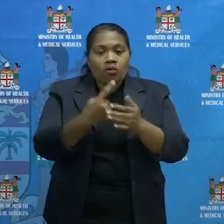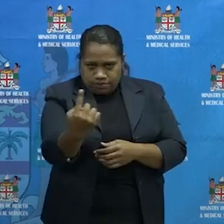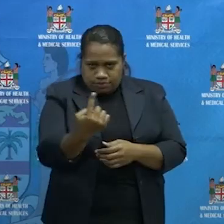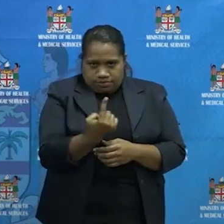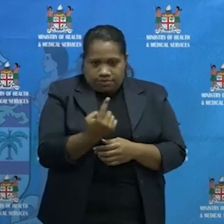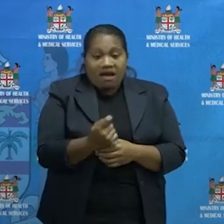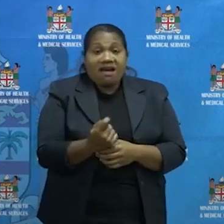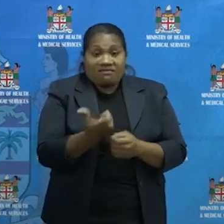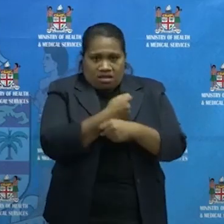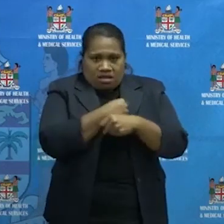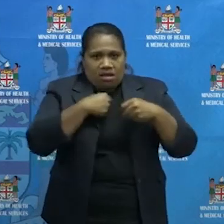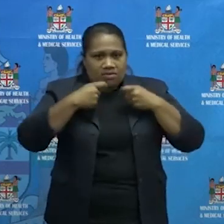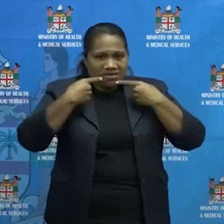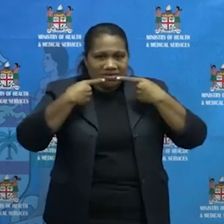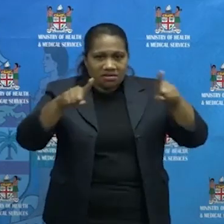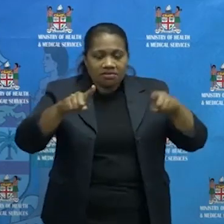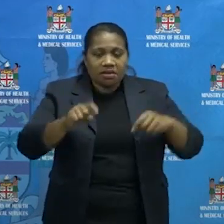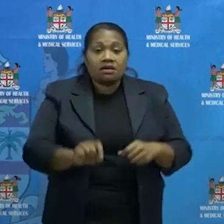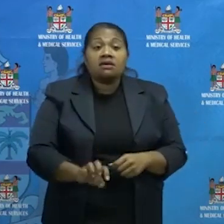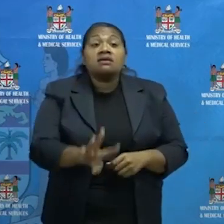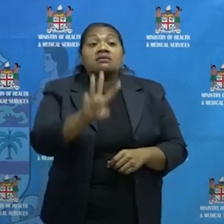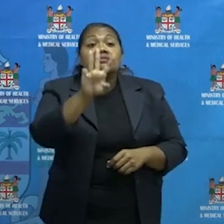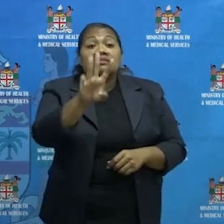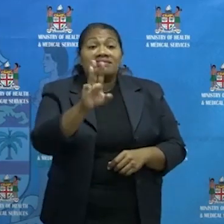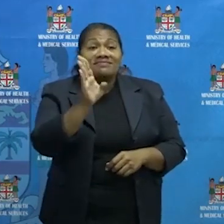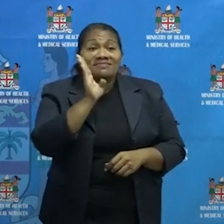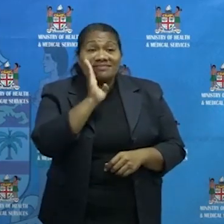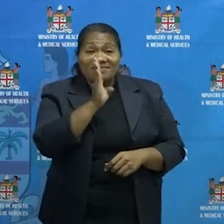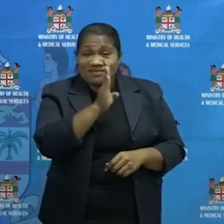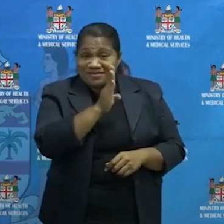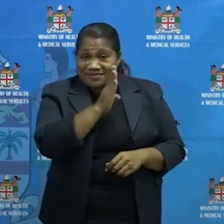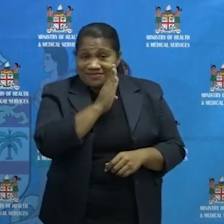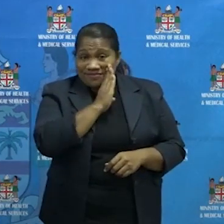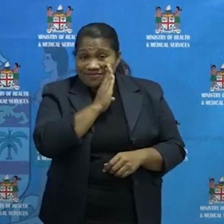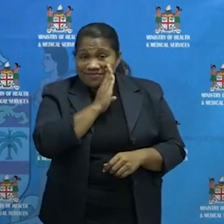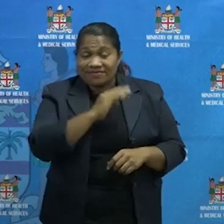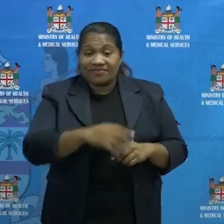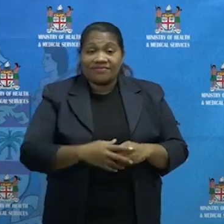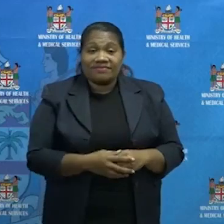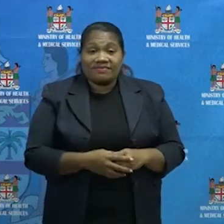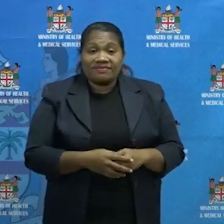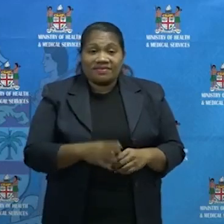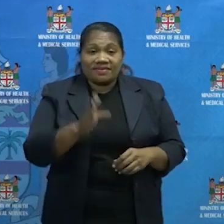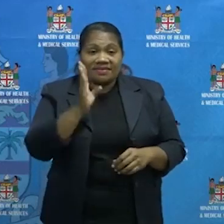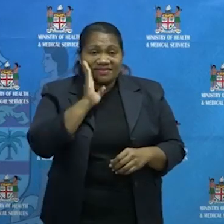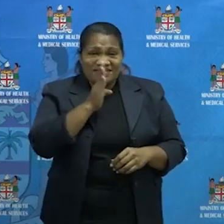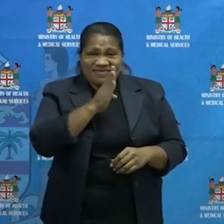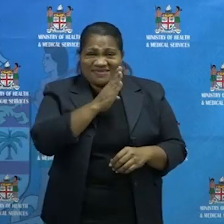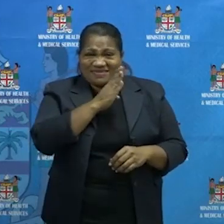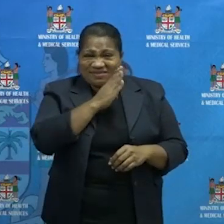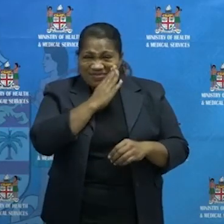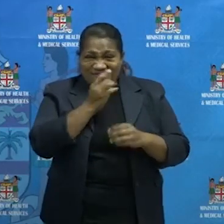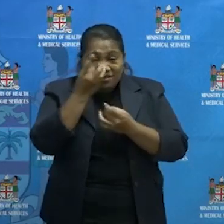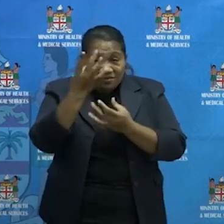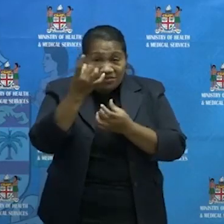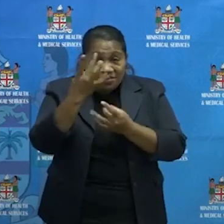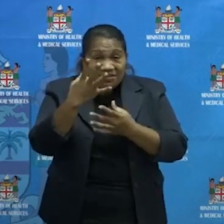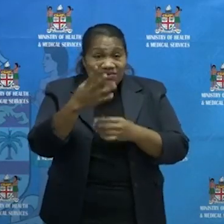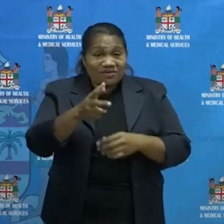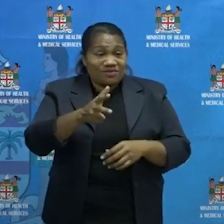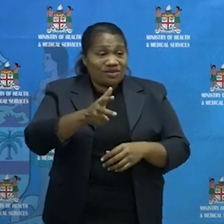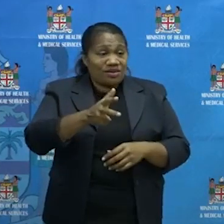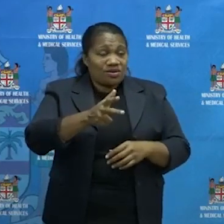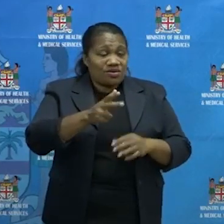yesterday. 3 of the missing links in the hotel staff's travel history were the driver of the